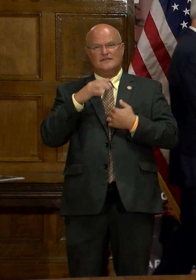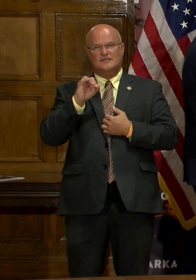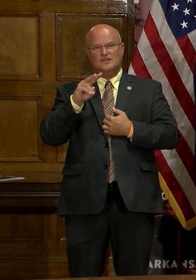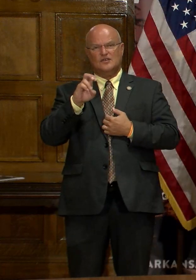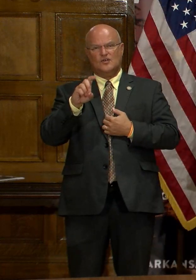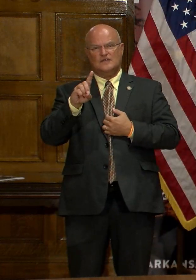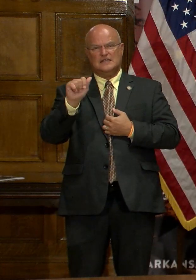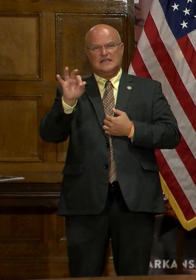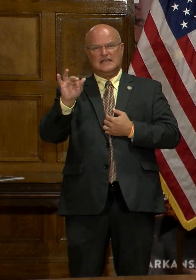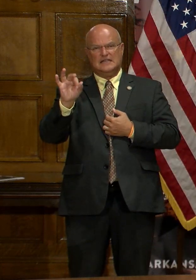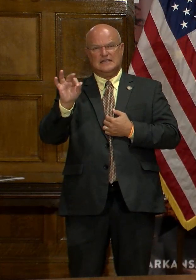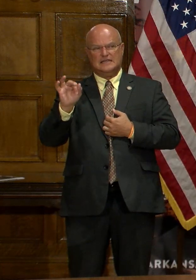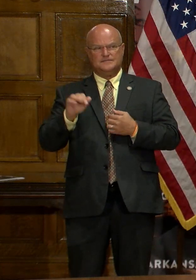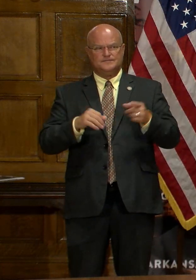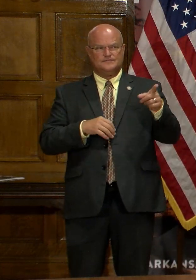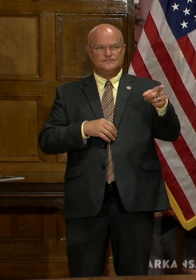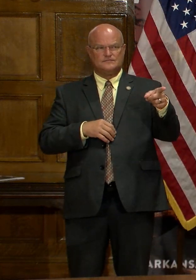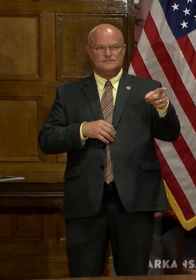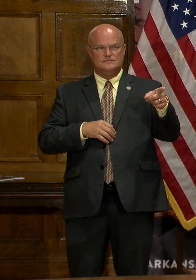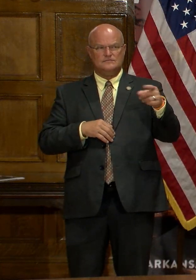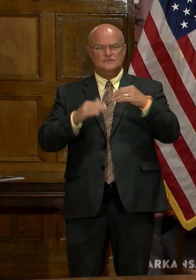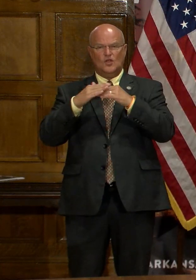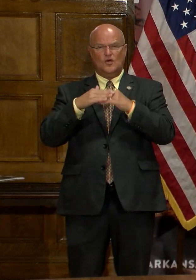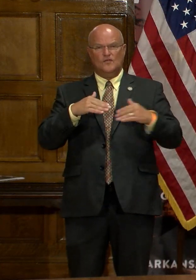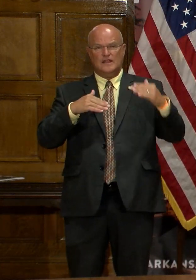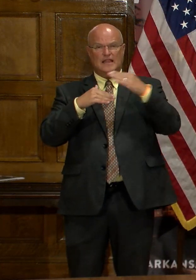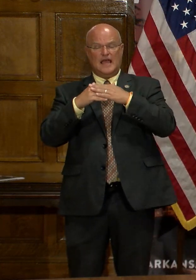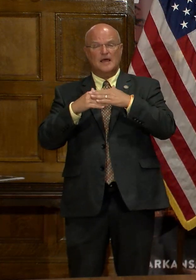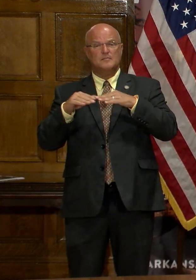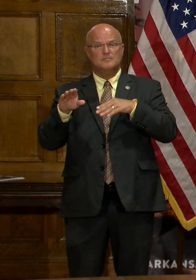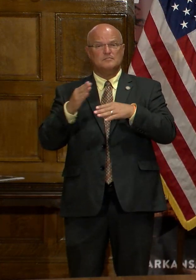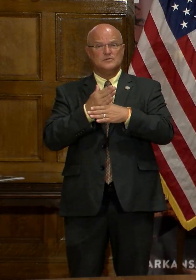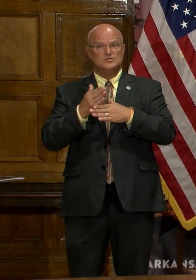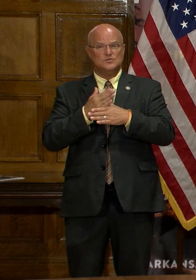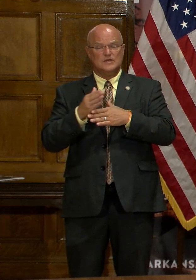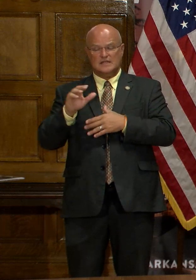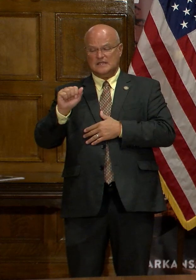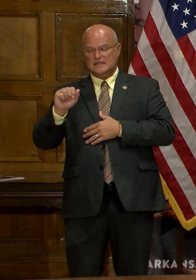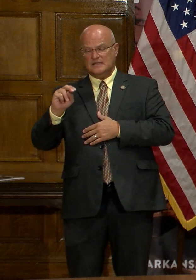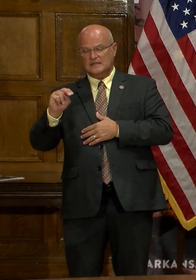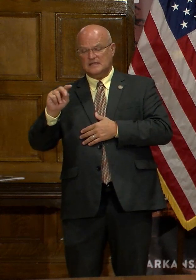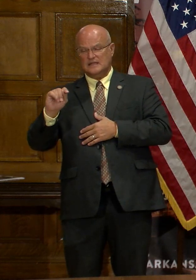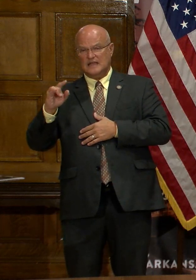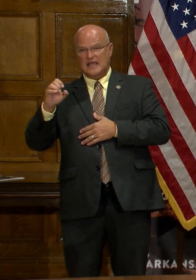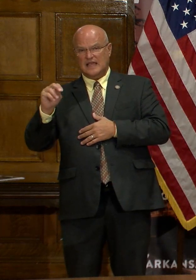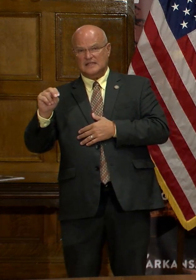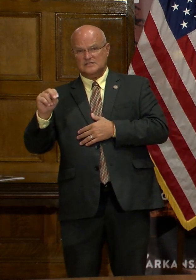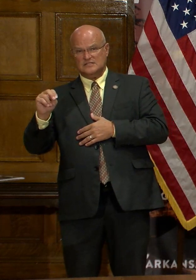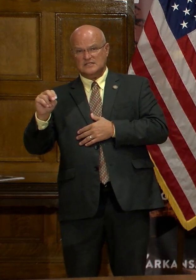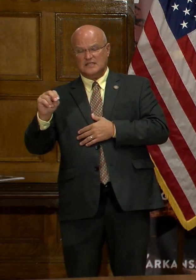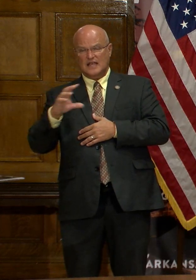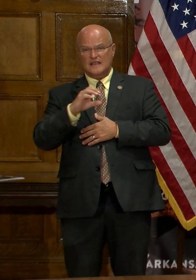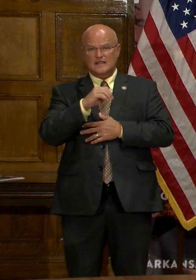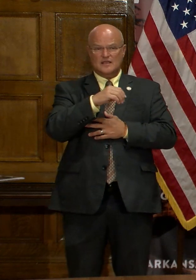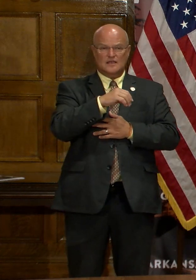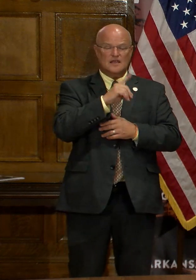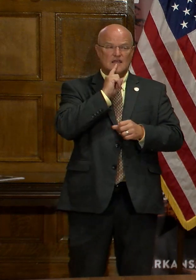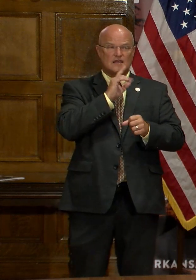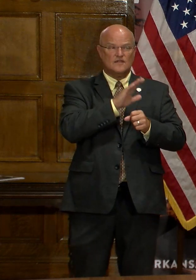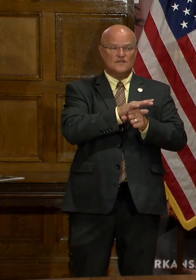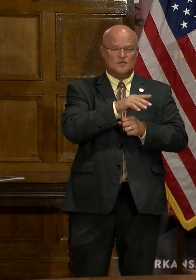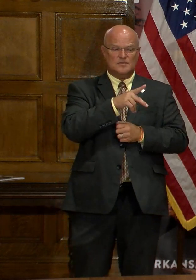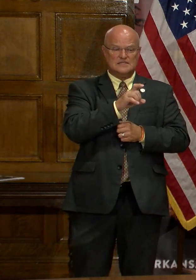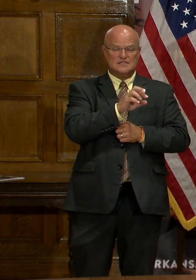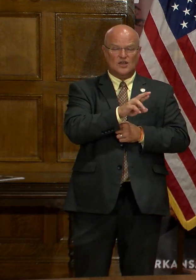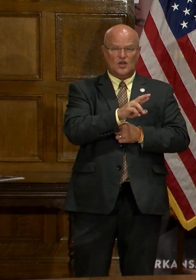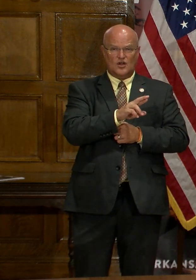Is there any overlap between the antigen probable cases and the confirmed